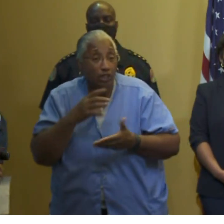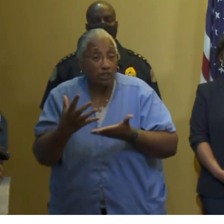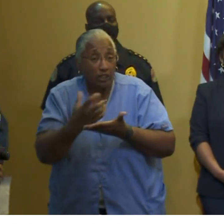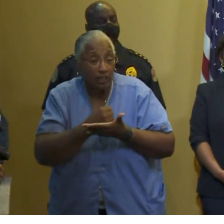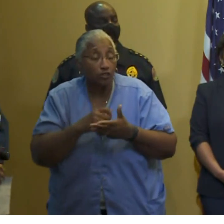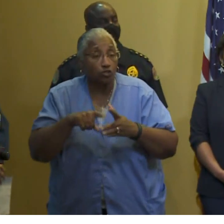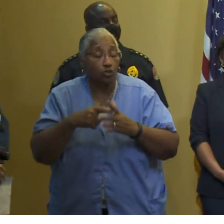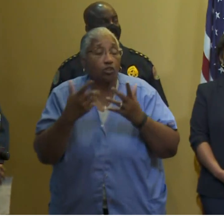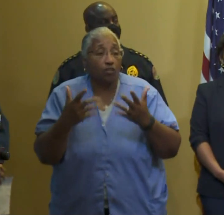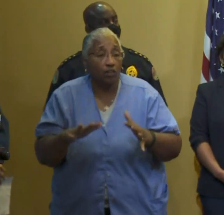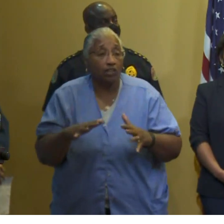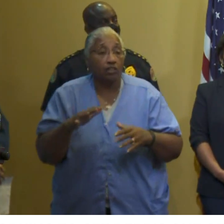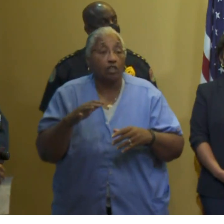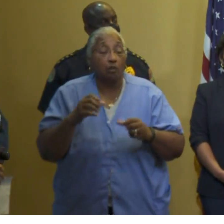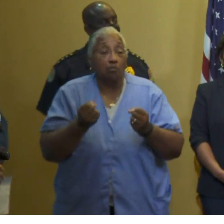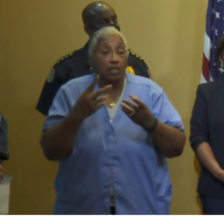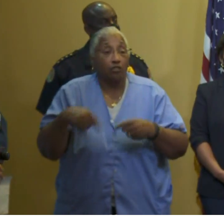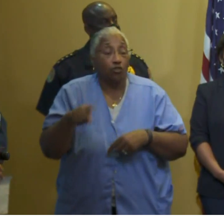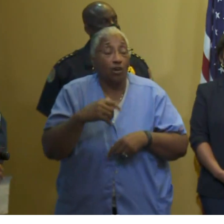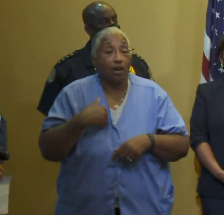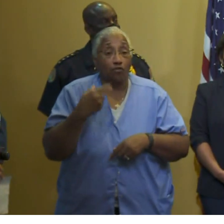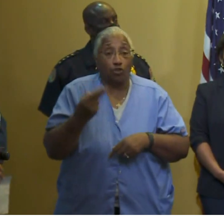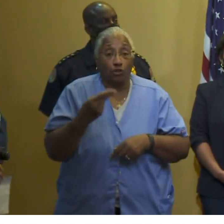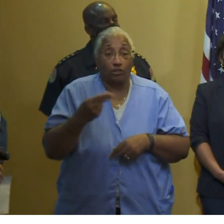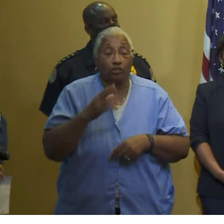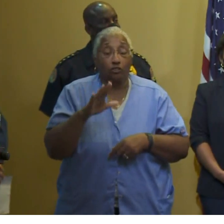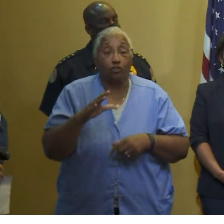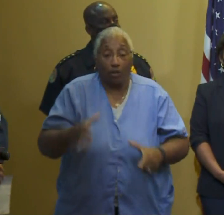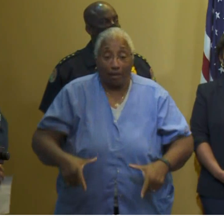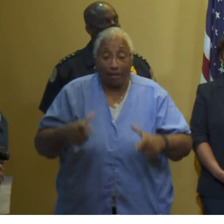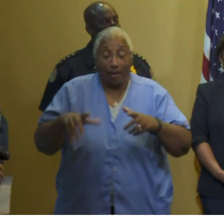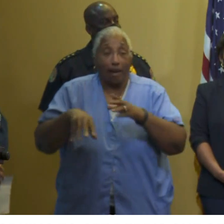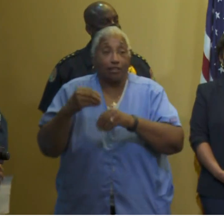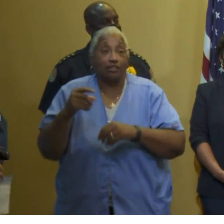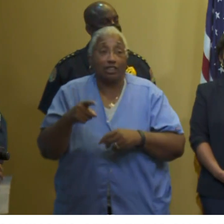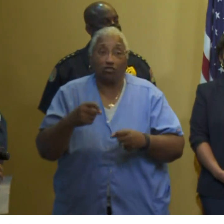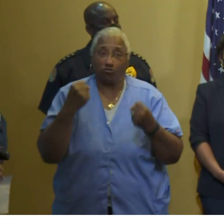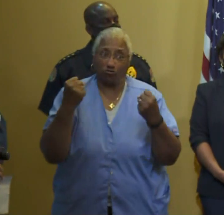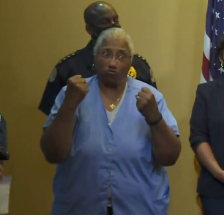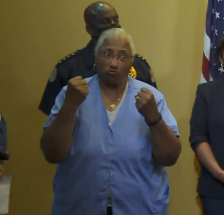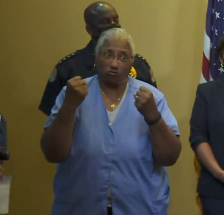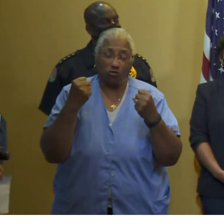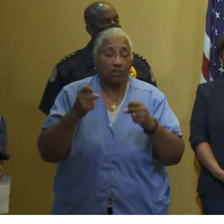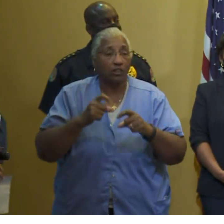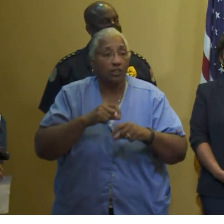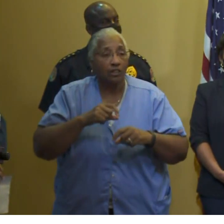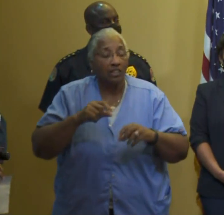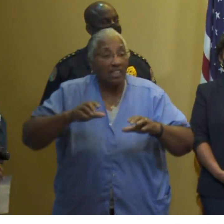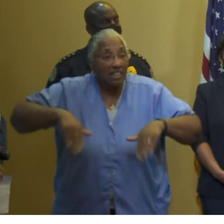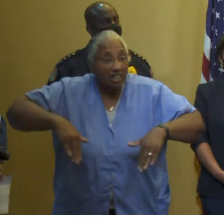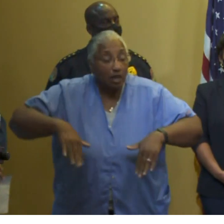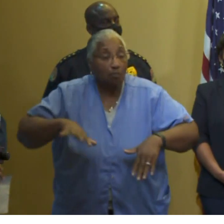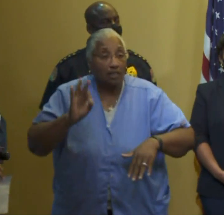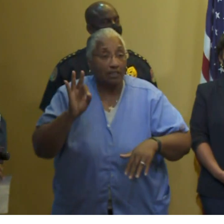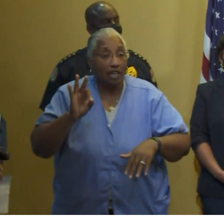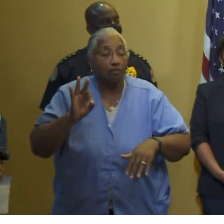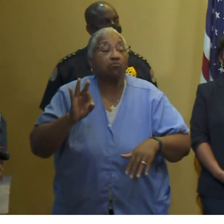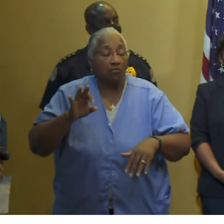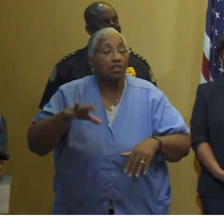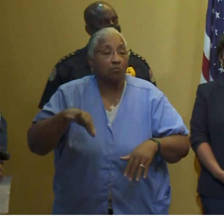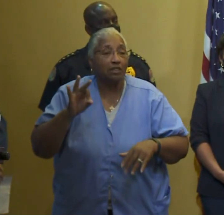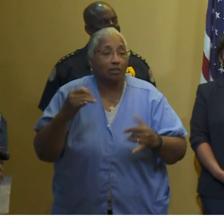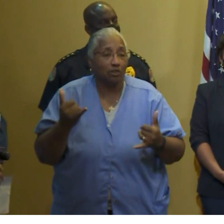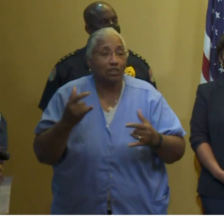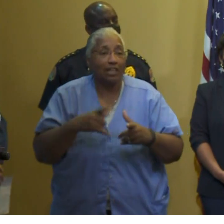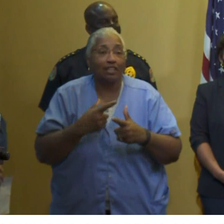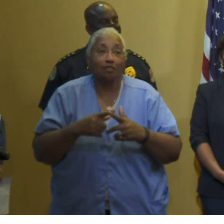Though many of you have Thursday days, you left your can out there, you're screaming and cursing the heavens and it's not picked up. It should be picked up today and then we'll move on to the Friday